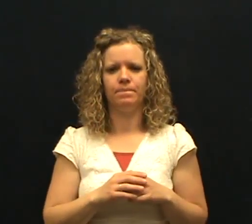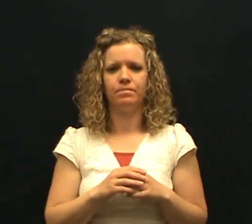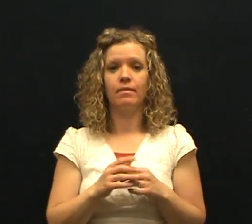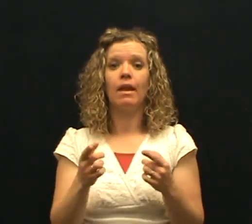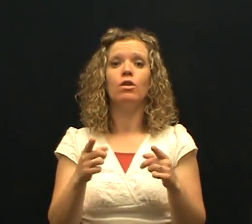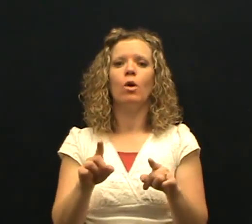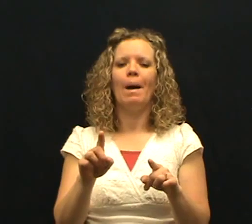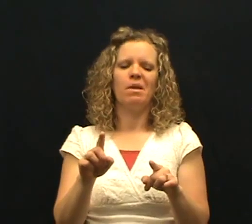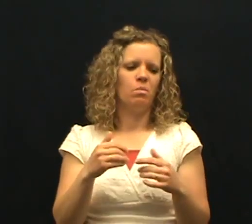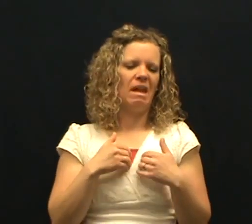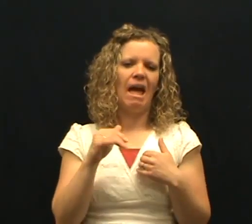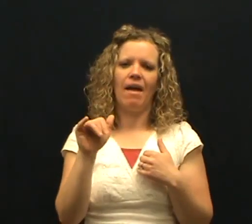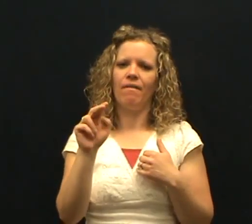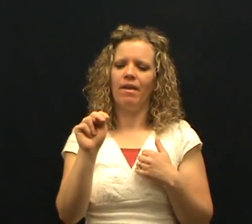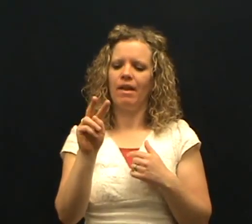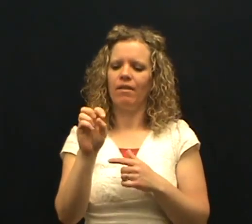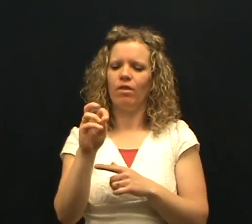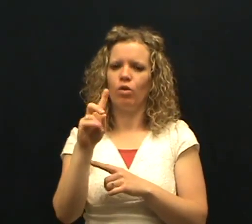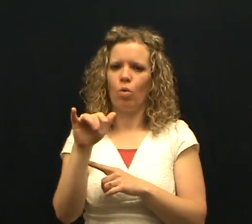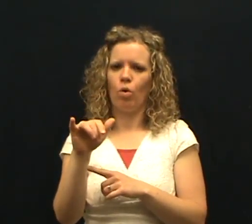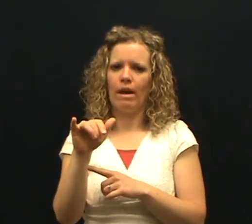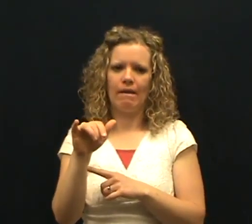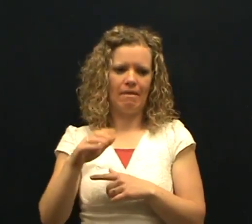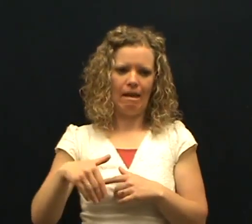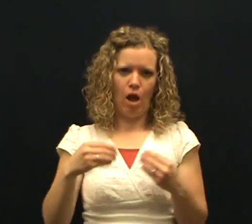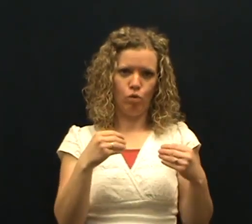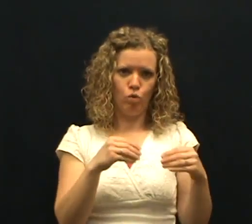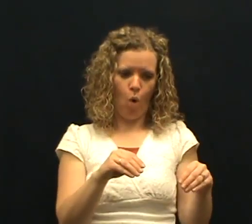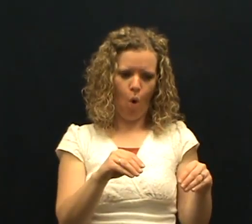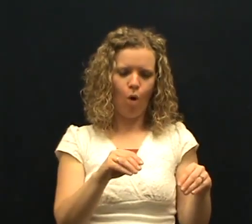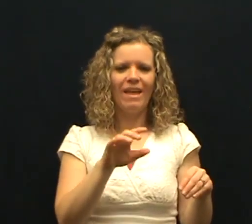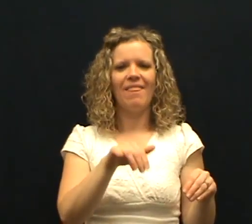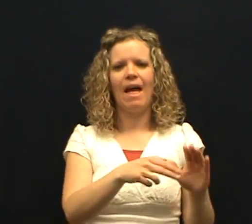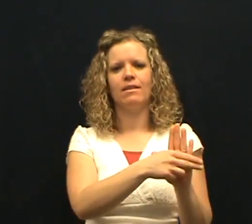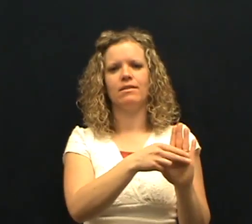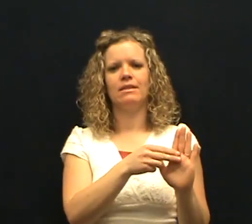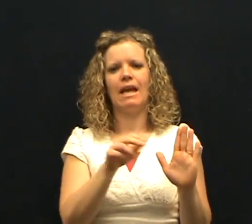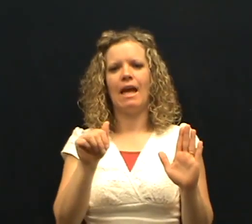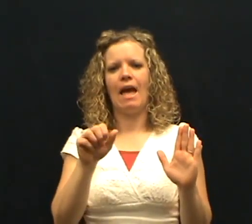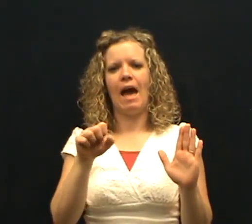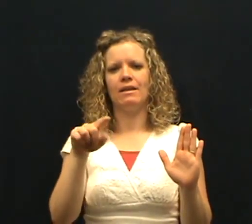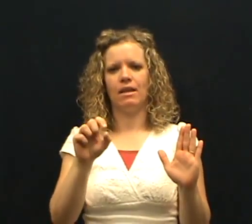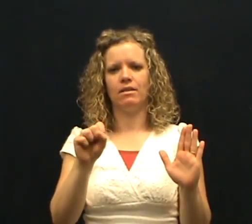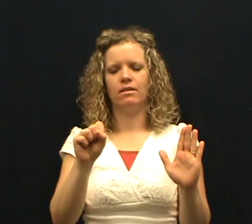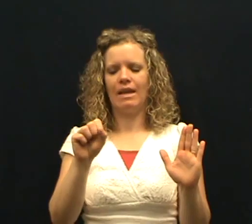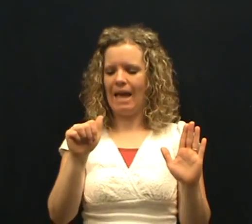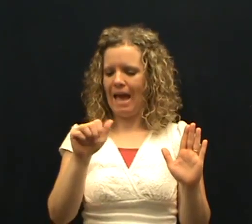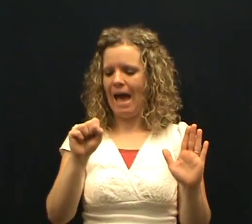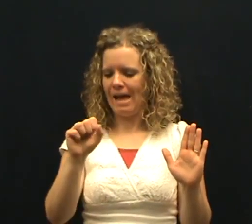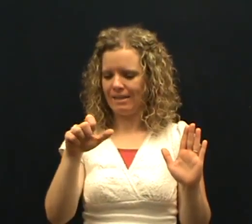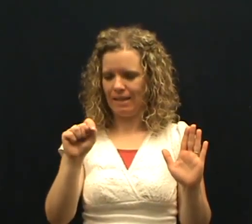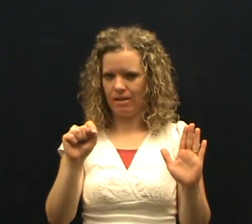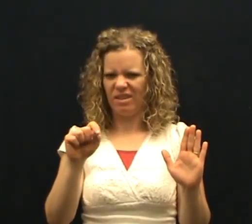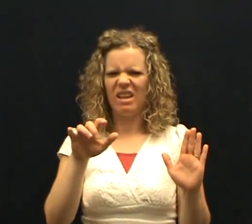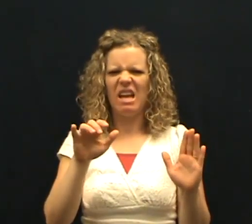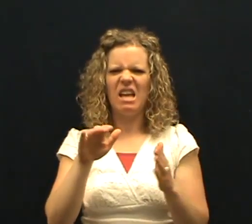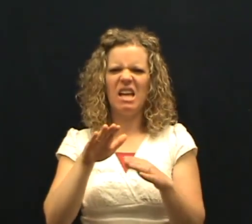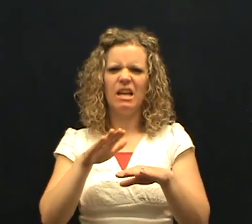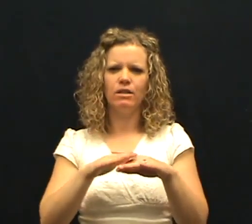unsold, that's an asset and it shows up on the balance sheet. However, once we sell inventory,